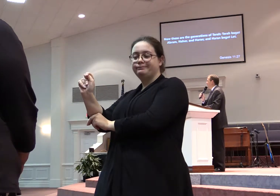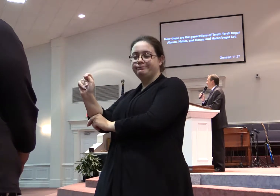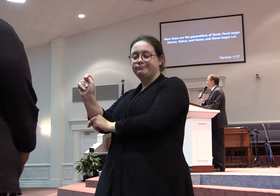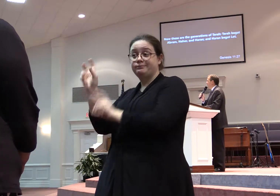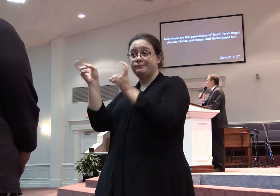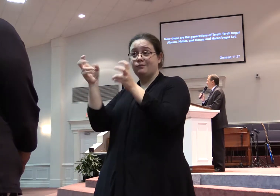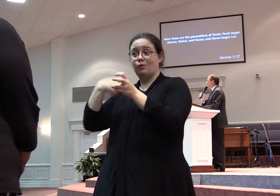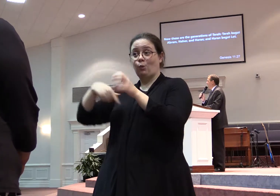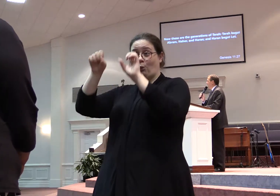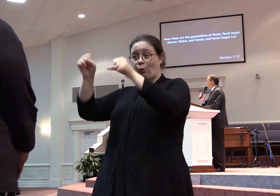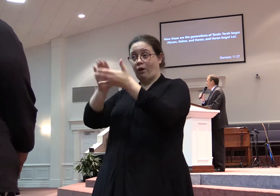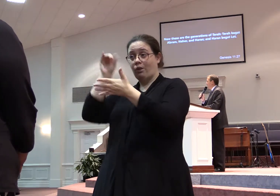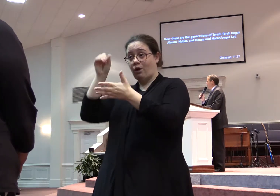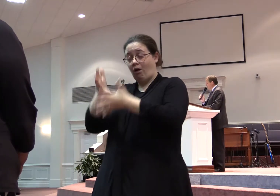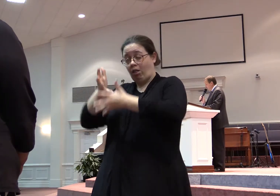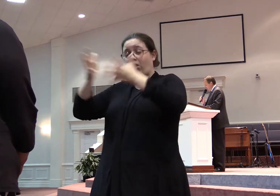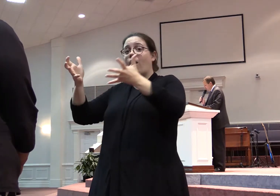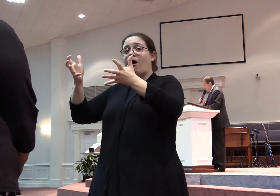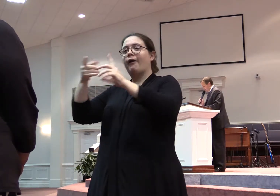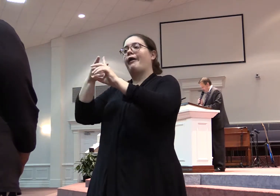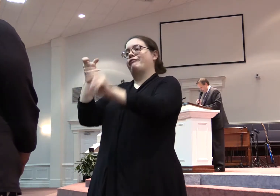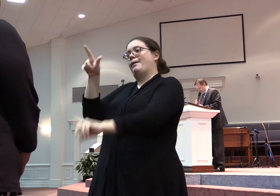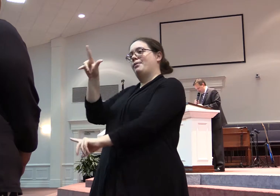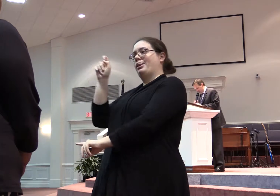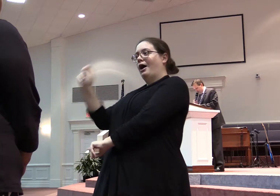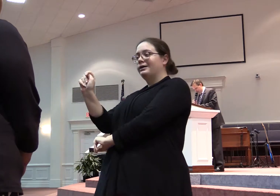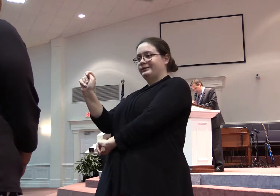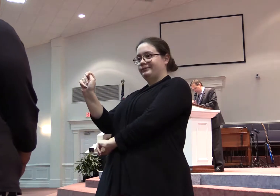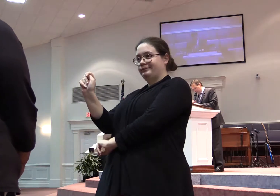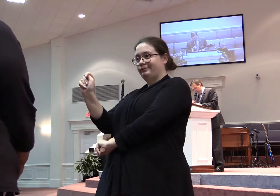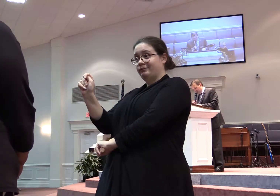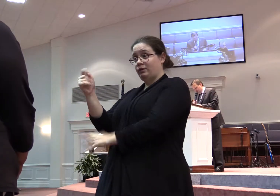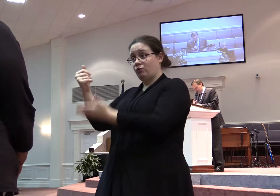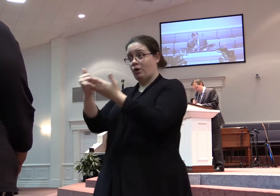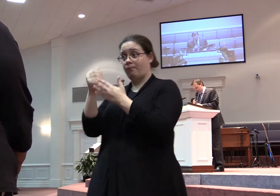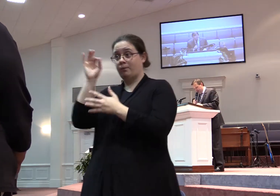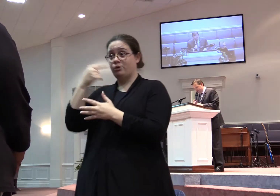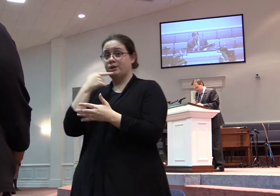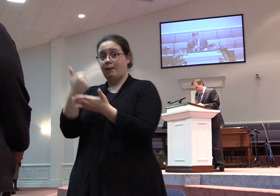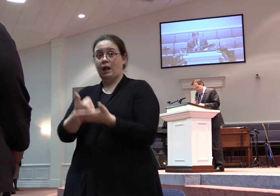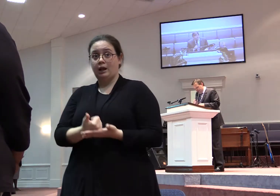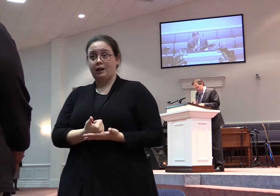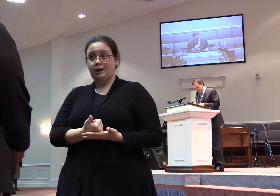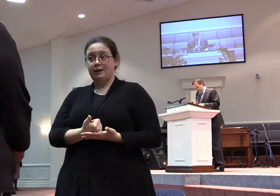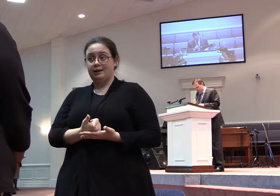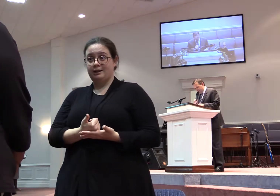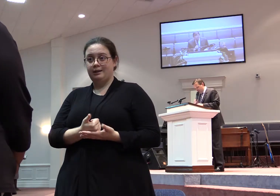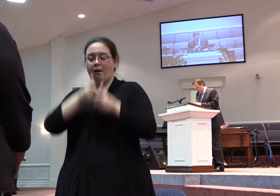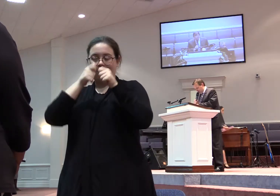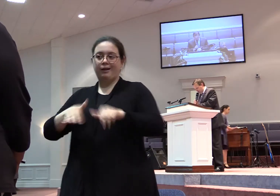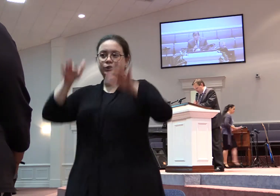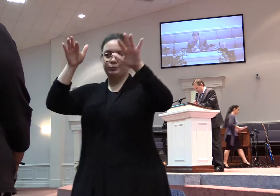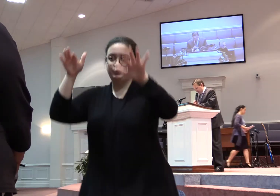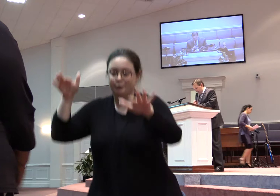We can learn a lot from Lot. If you'll help me preach, shout amen. God bless you.